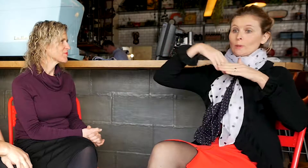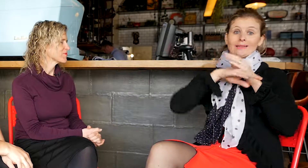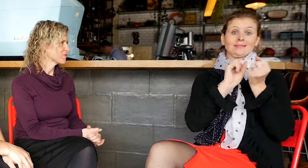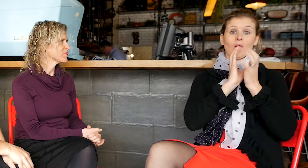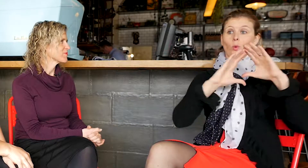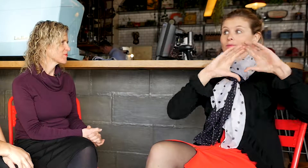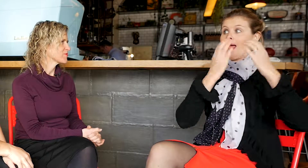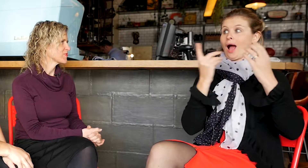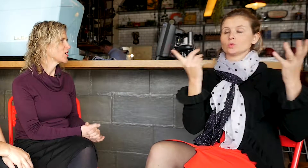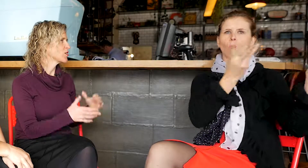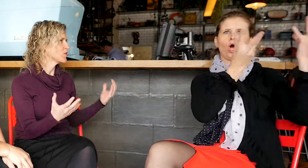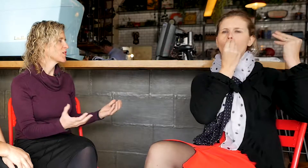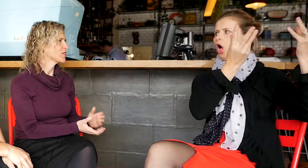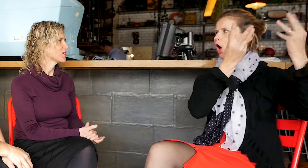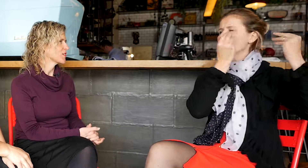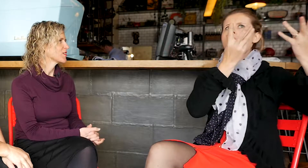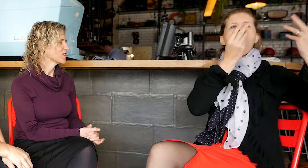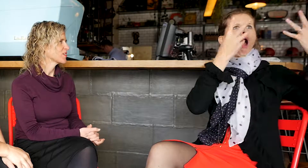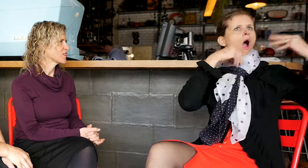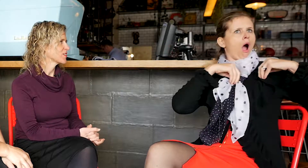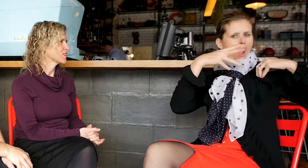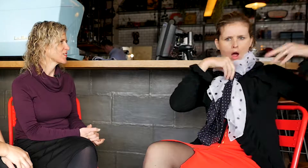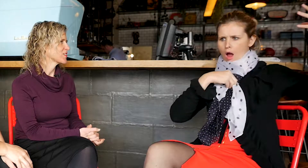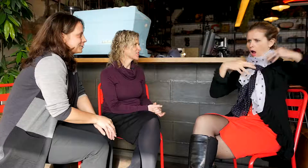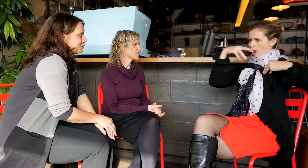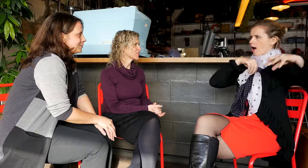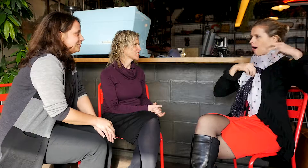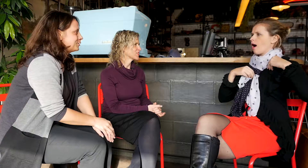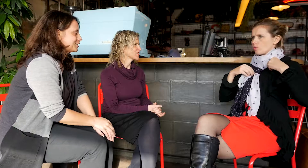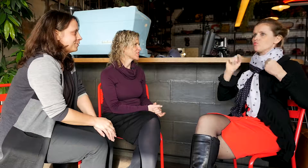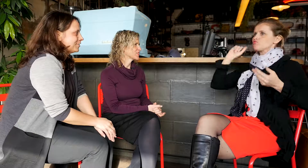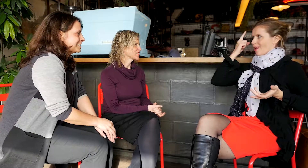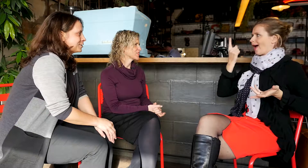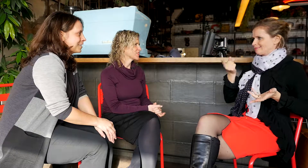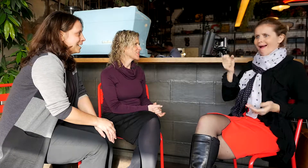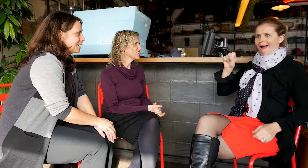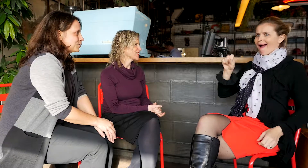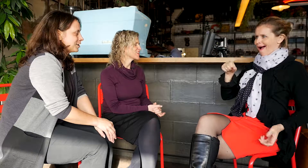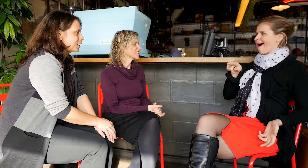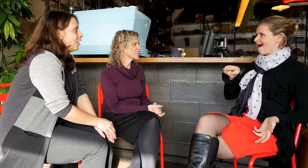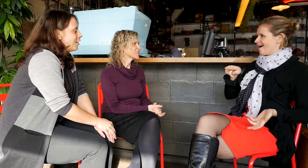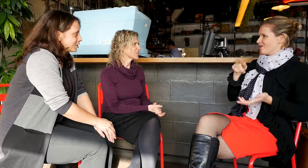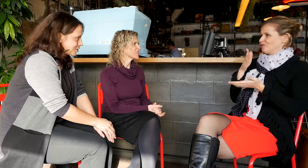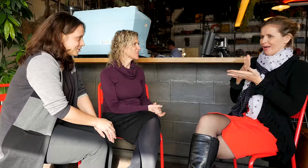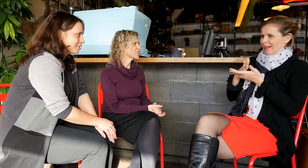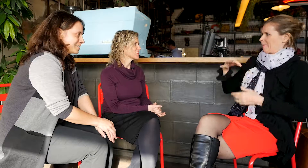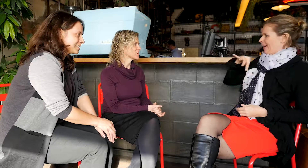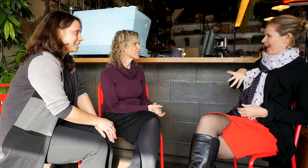it, and once you get into a sign language class and you start to learn all the different facets of the language, you're like, sure, this is it.